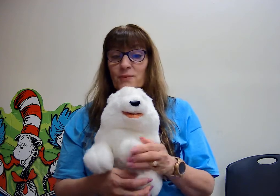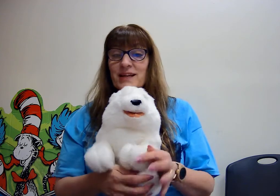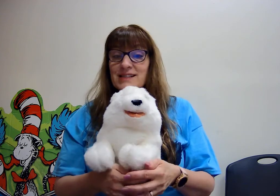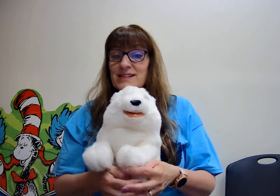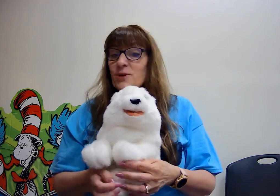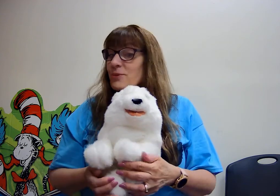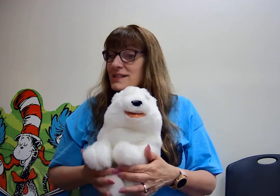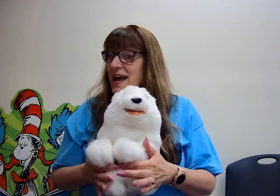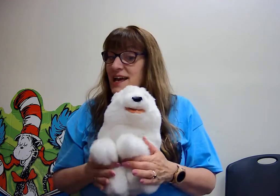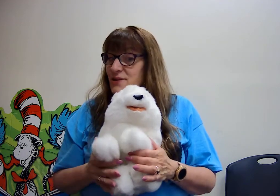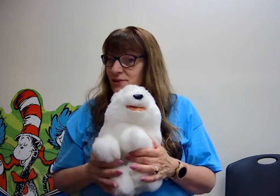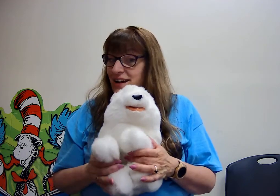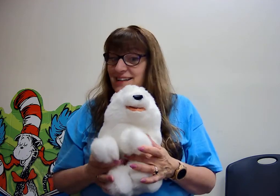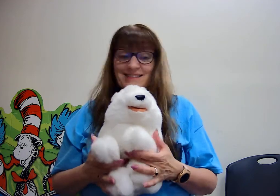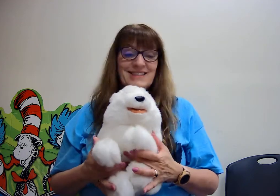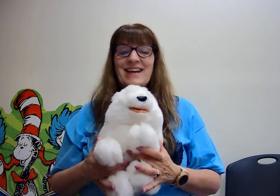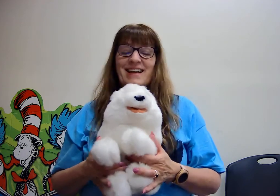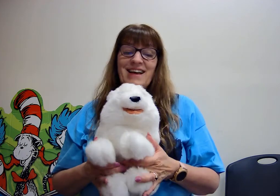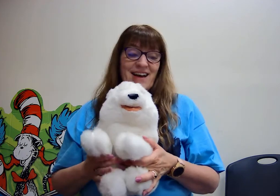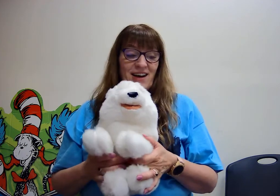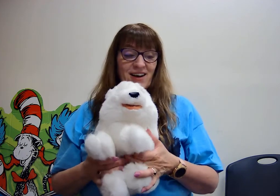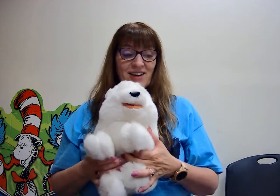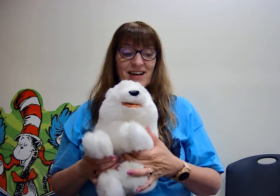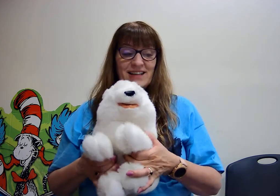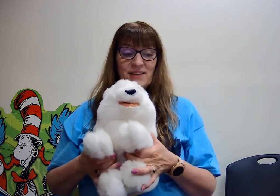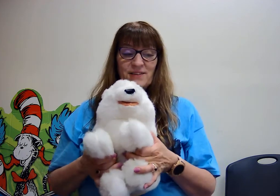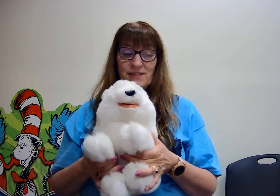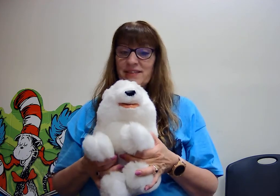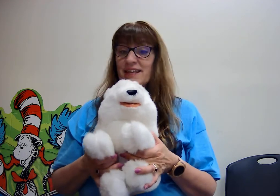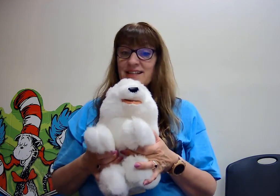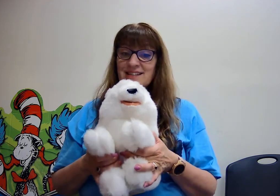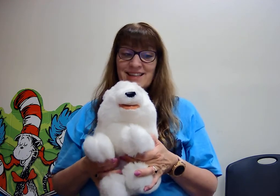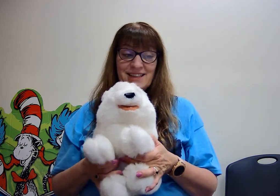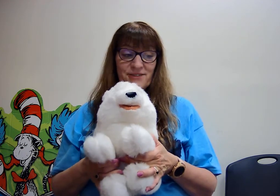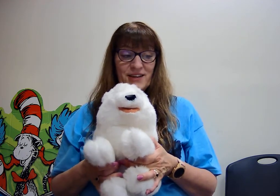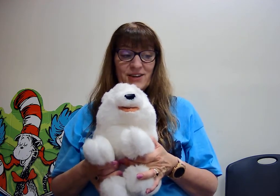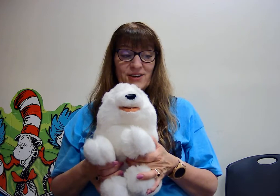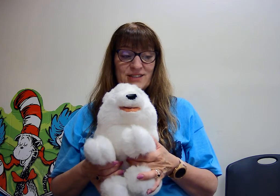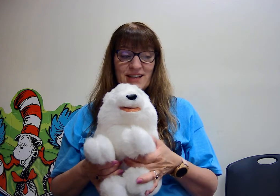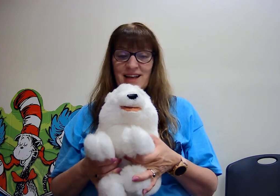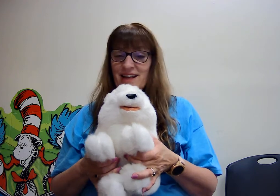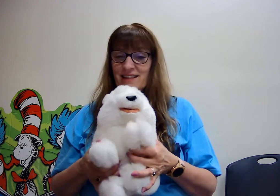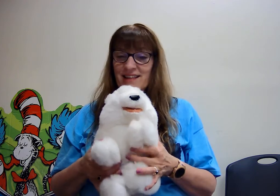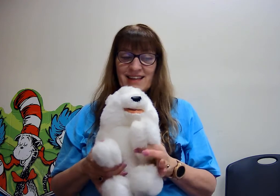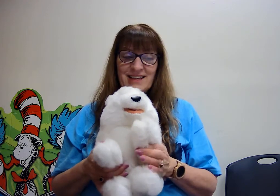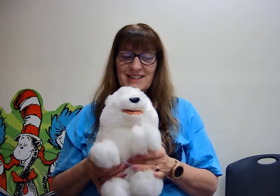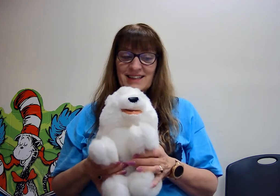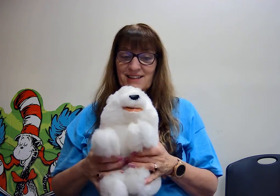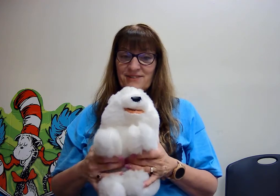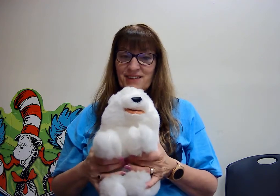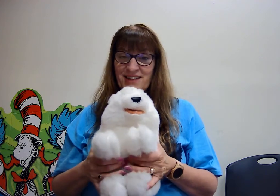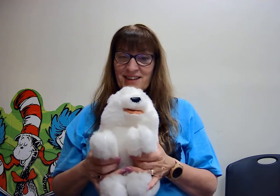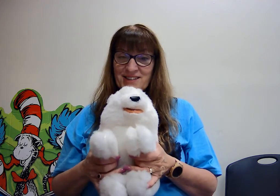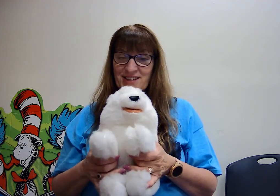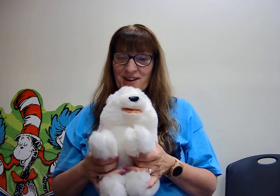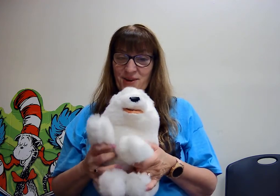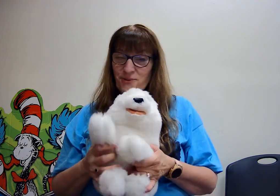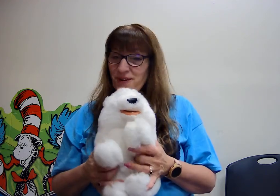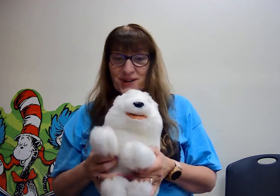can still pretend, right? All right, These Little Fingers. These little fingers go wiggle,